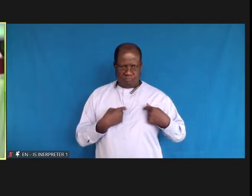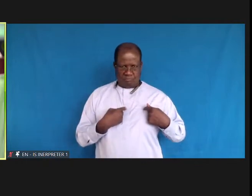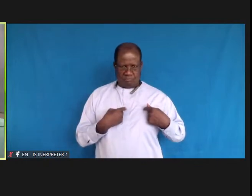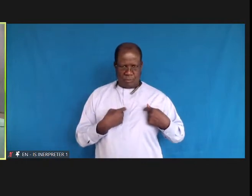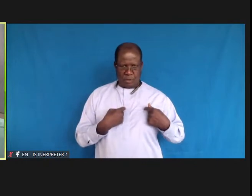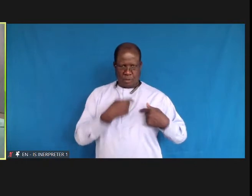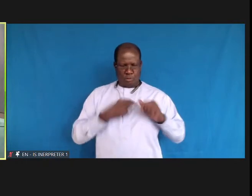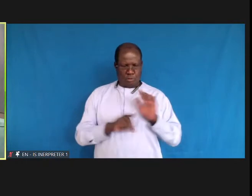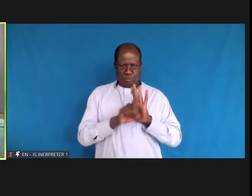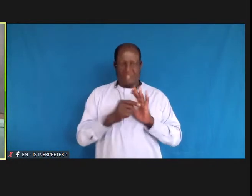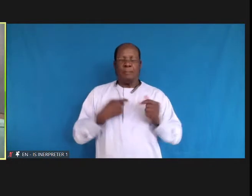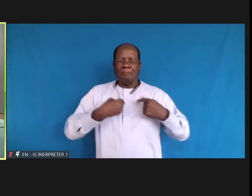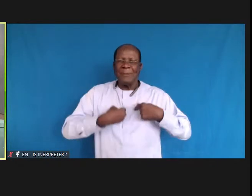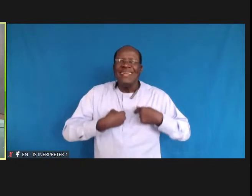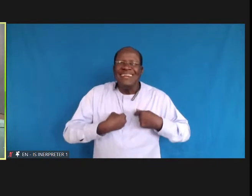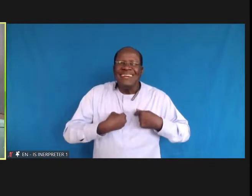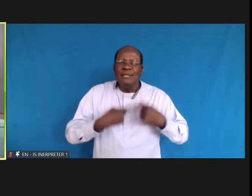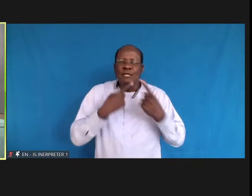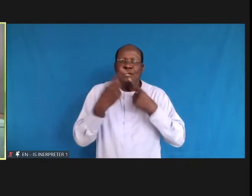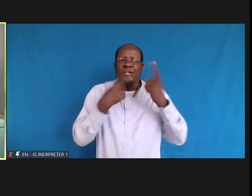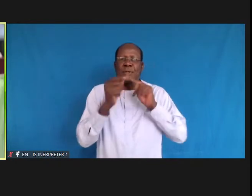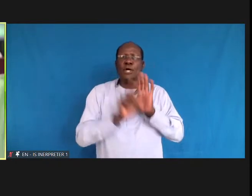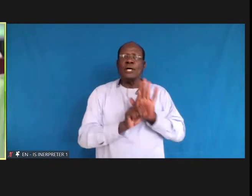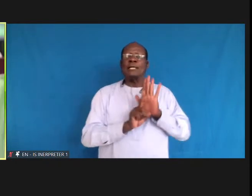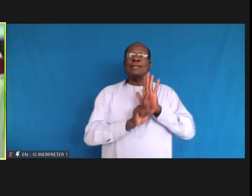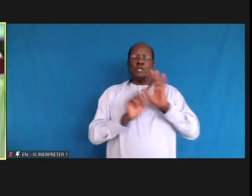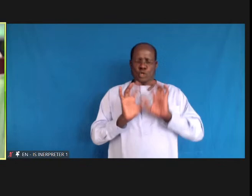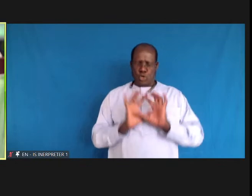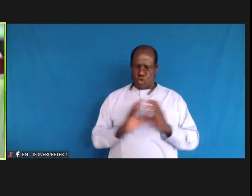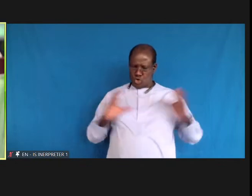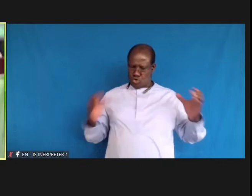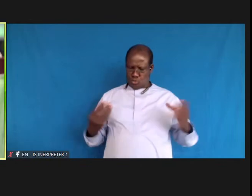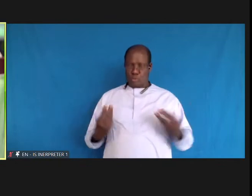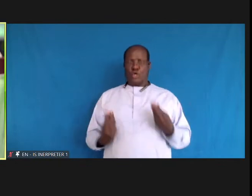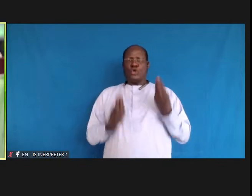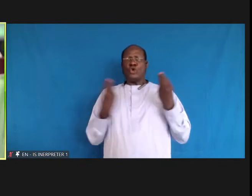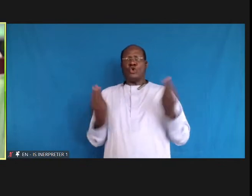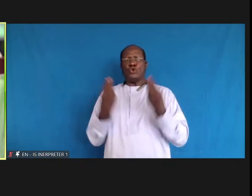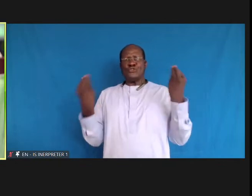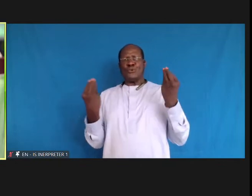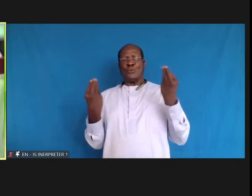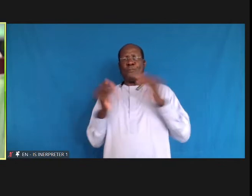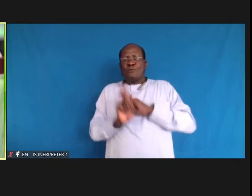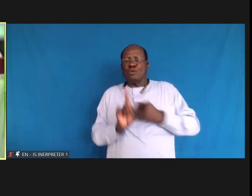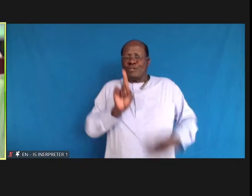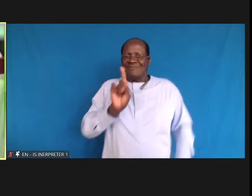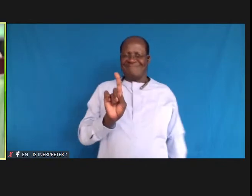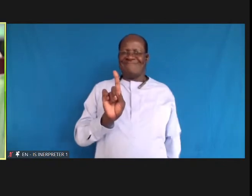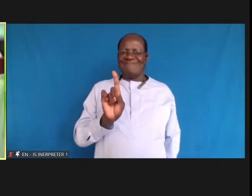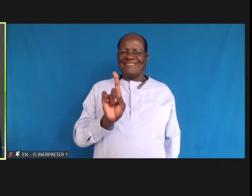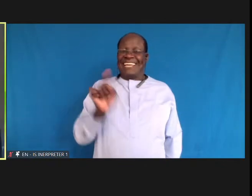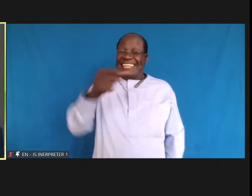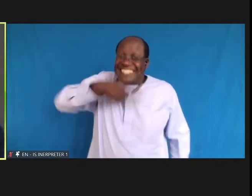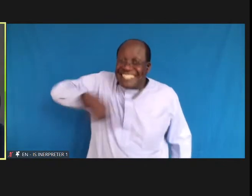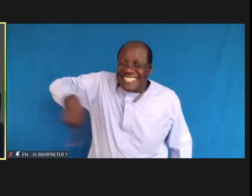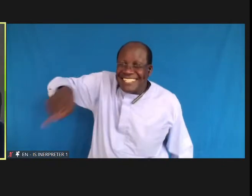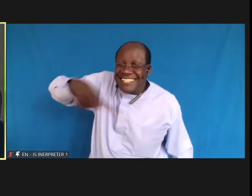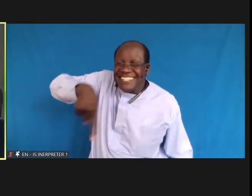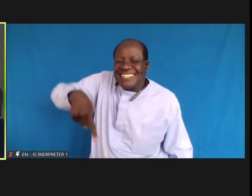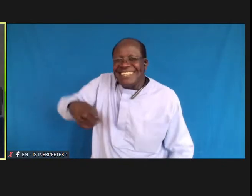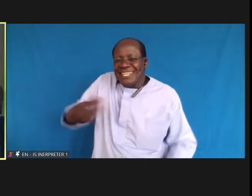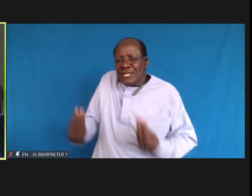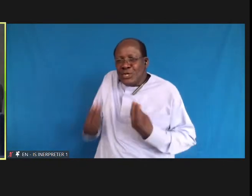represent. I am talking as a representative of young people, because young people are also one of